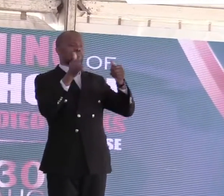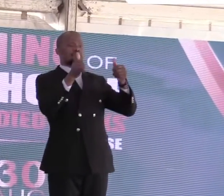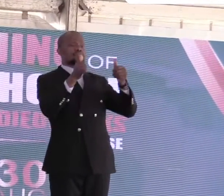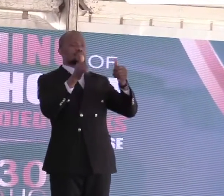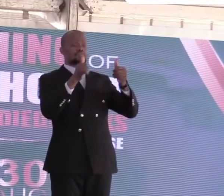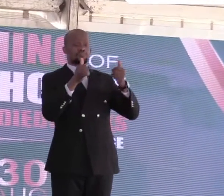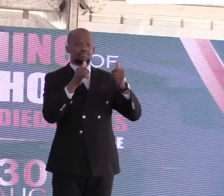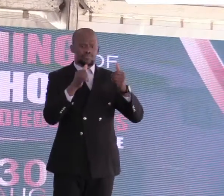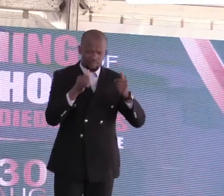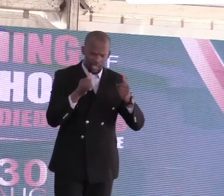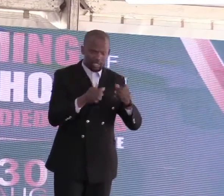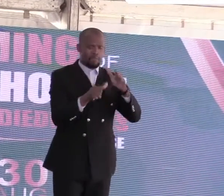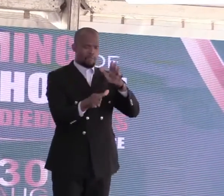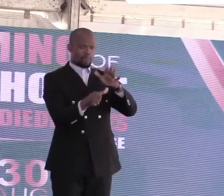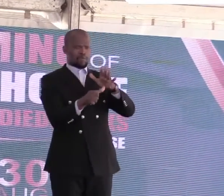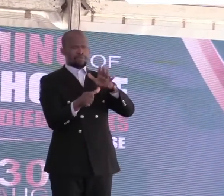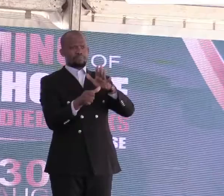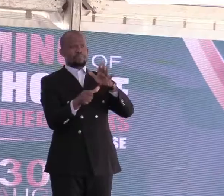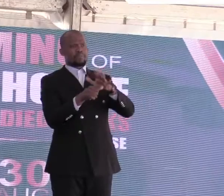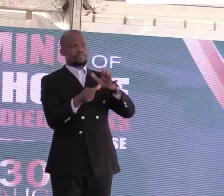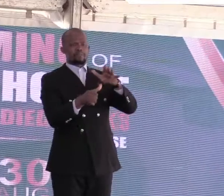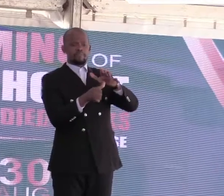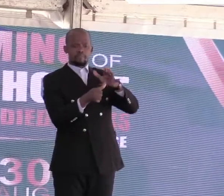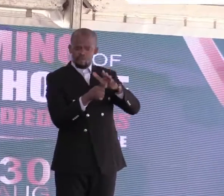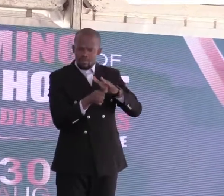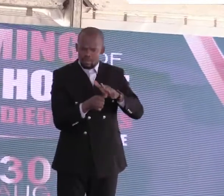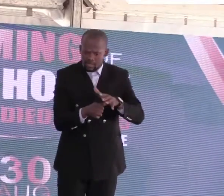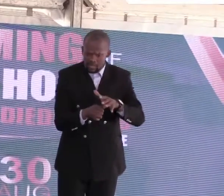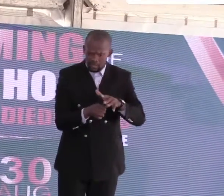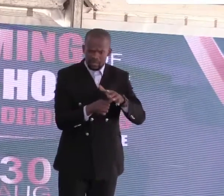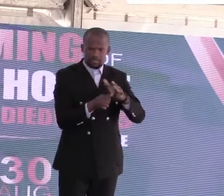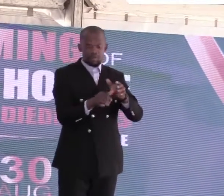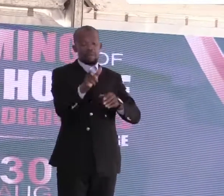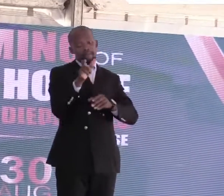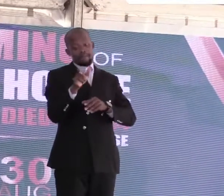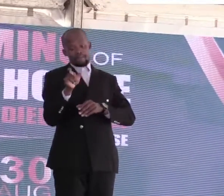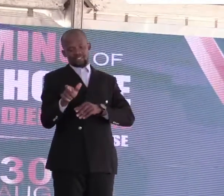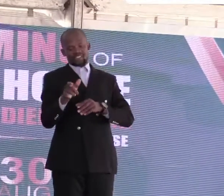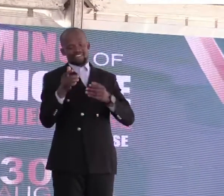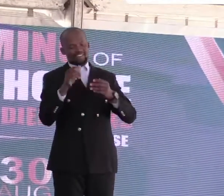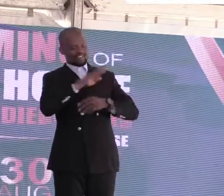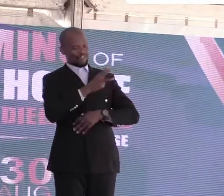as an important stakeholder, the Women's Caucus